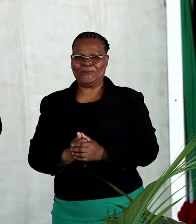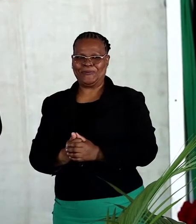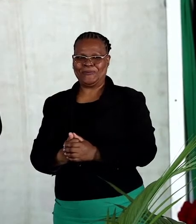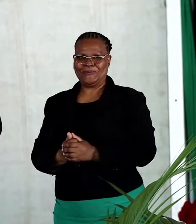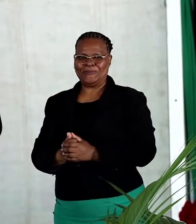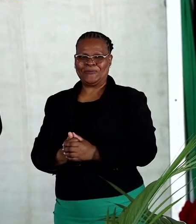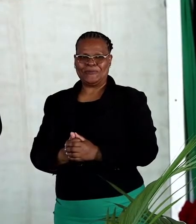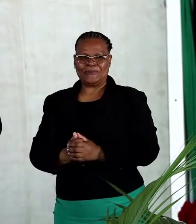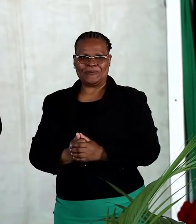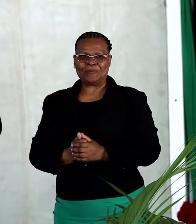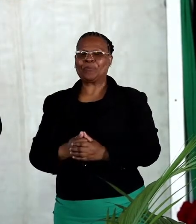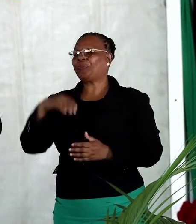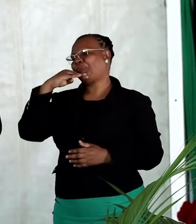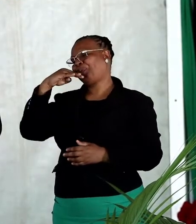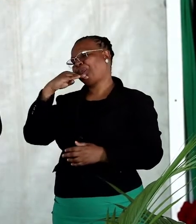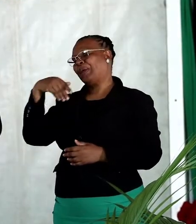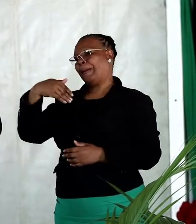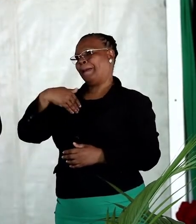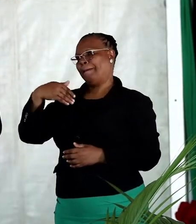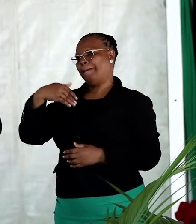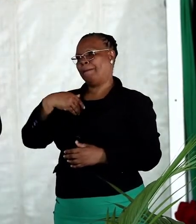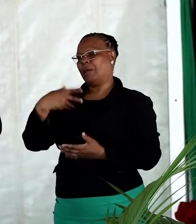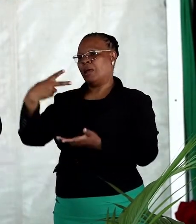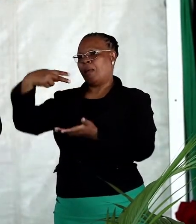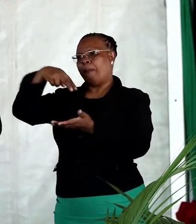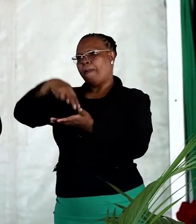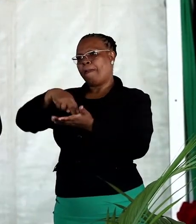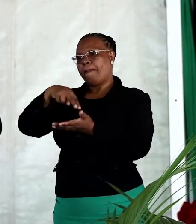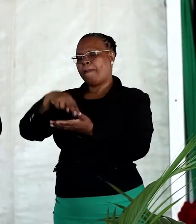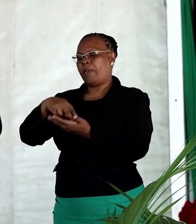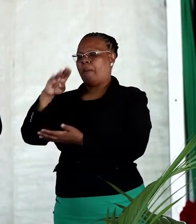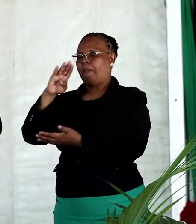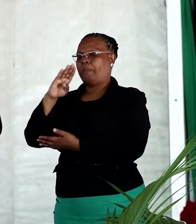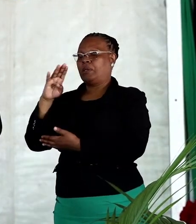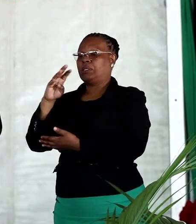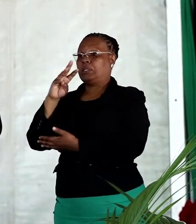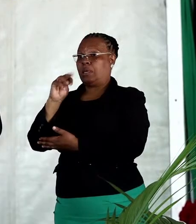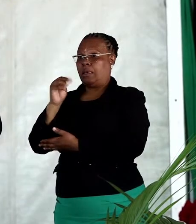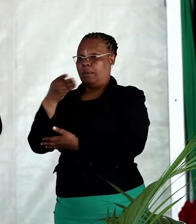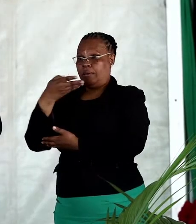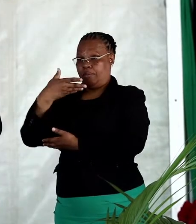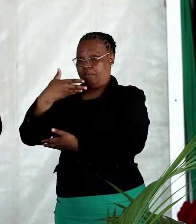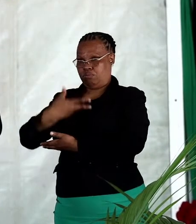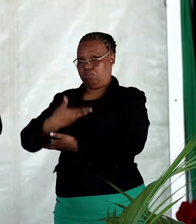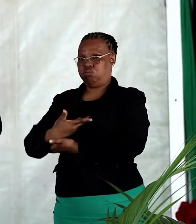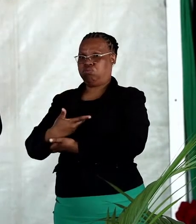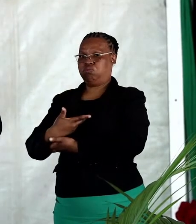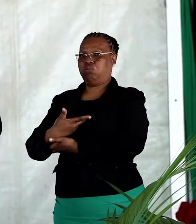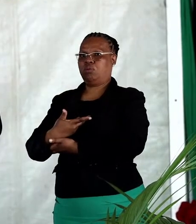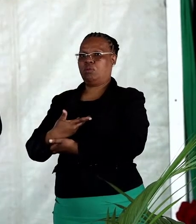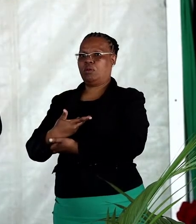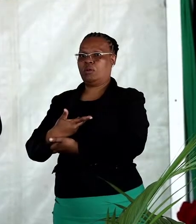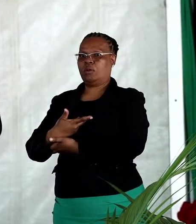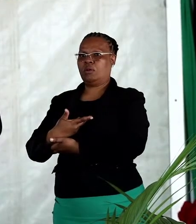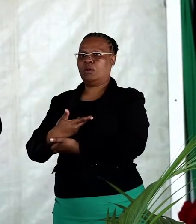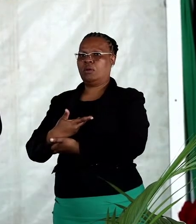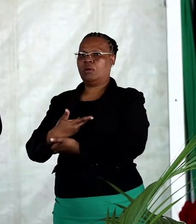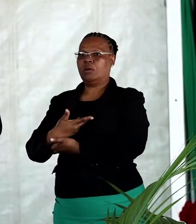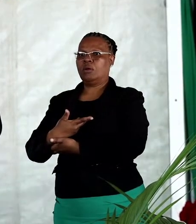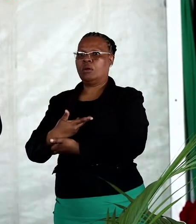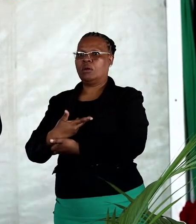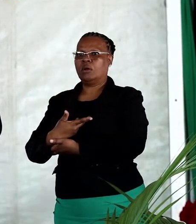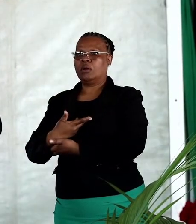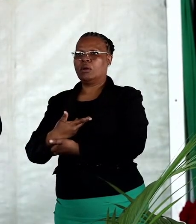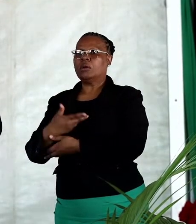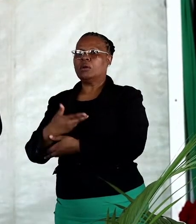On behalf of the Eastern Cape government and the people of Buffalo City Metro, it is with profound honor and immense gratitude to